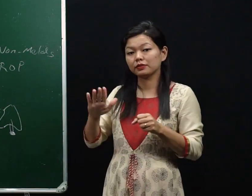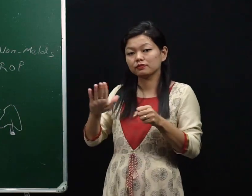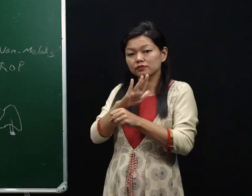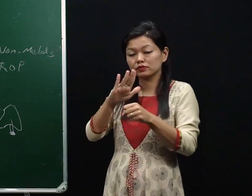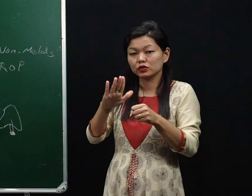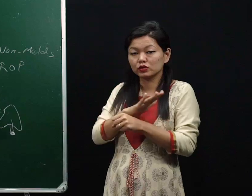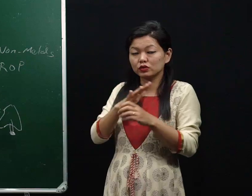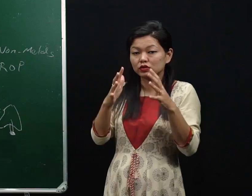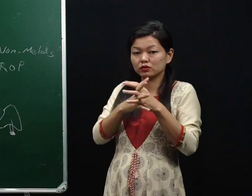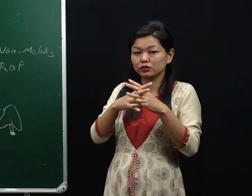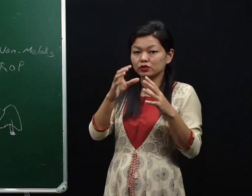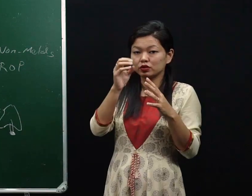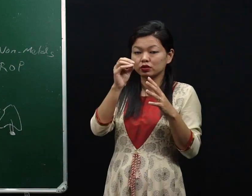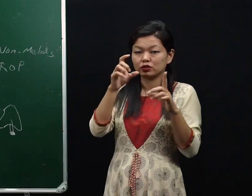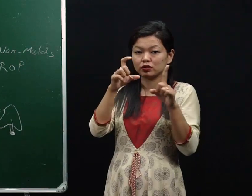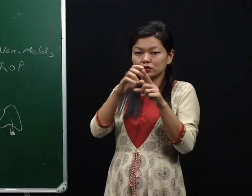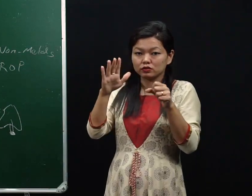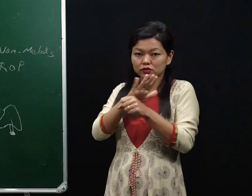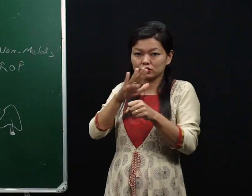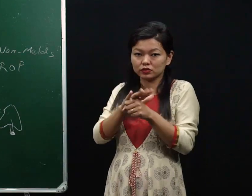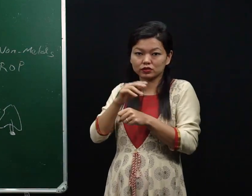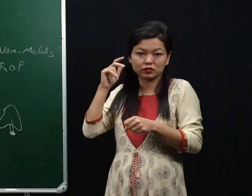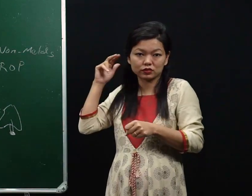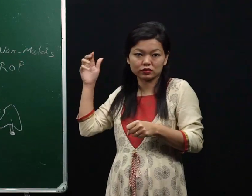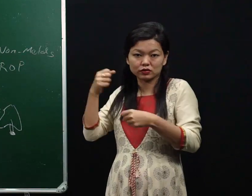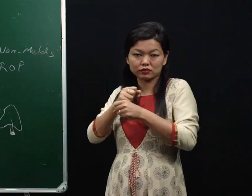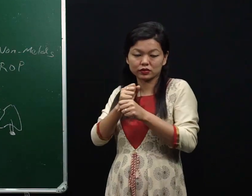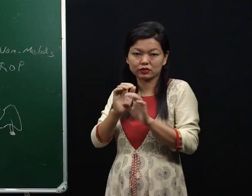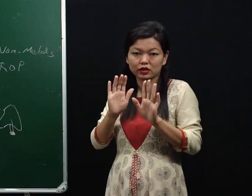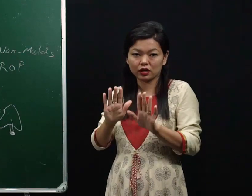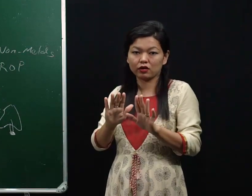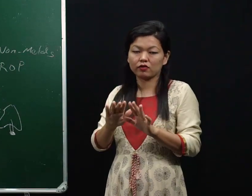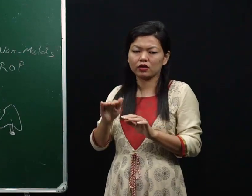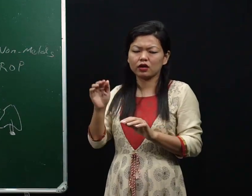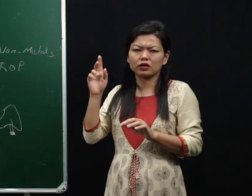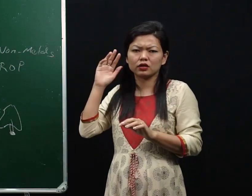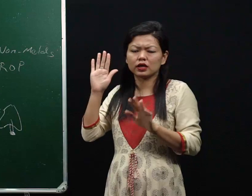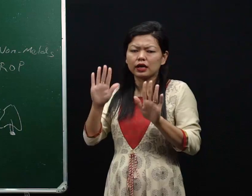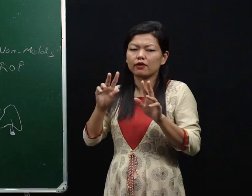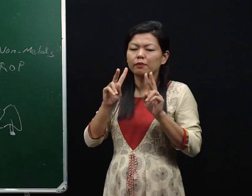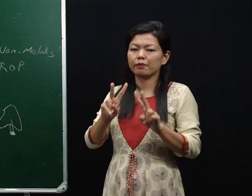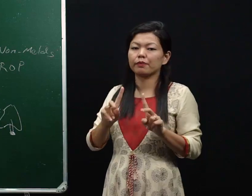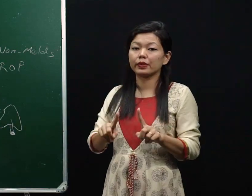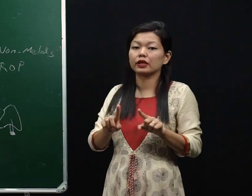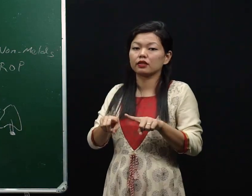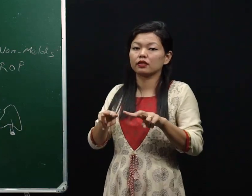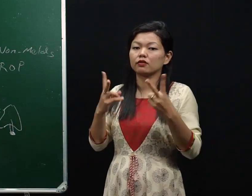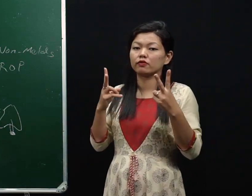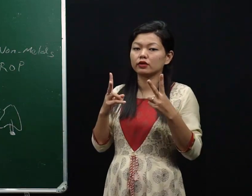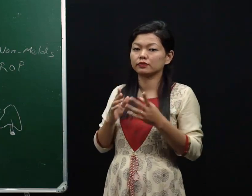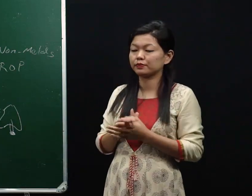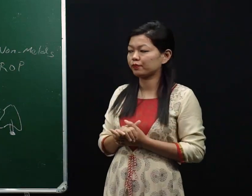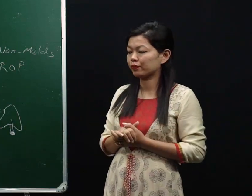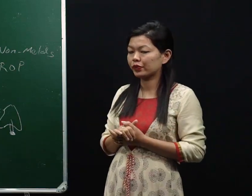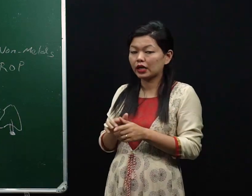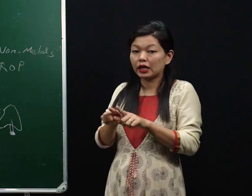wood, the sound will be different. And the other example we can bring here is, let's say in exam time, okay, during in